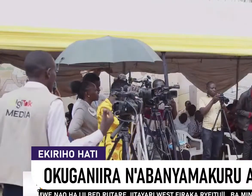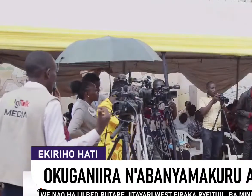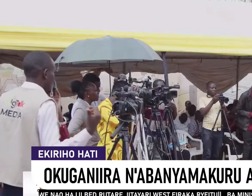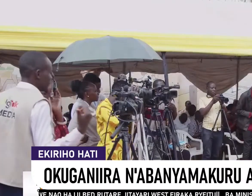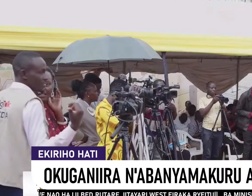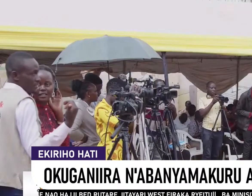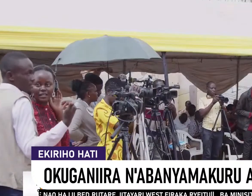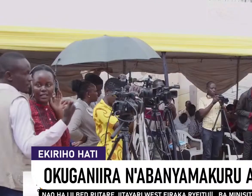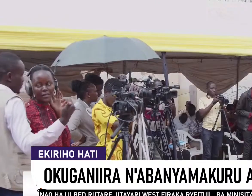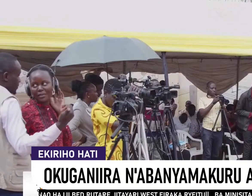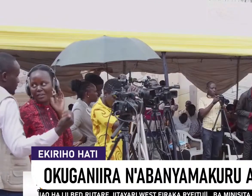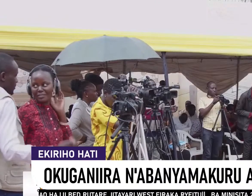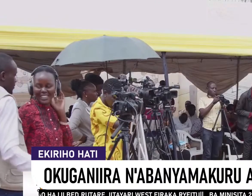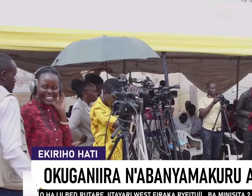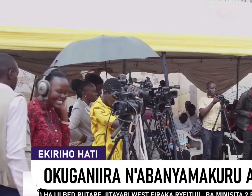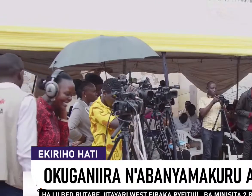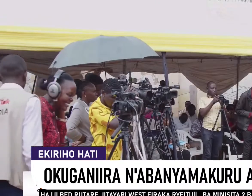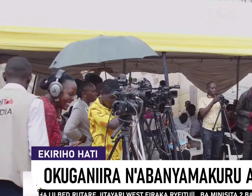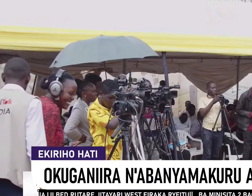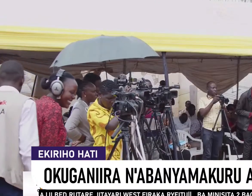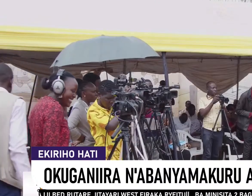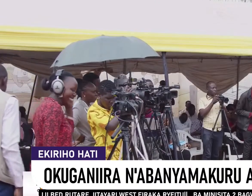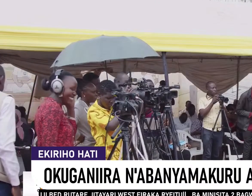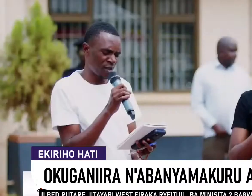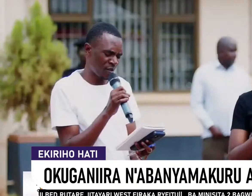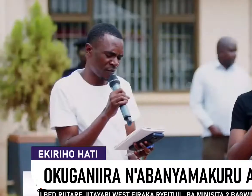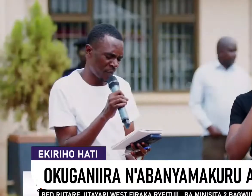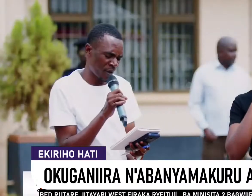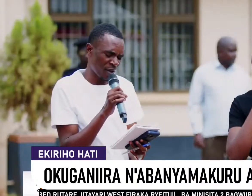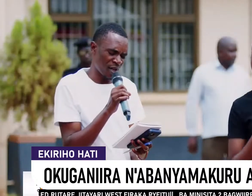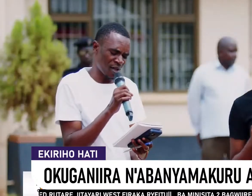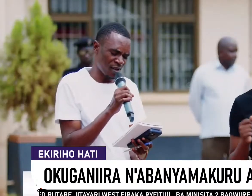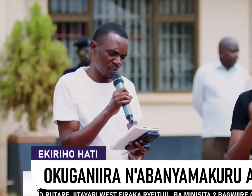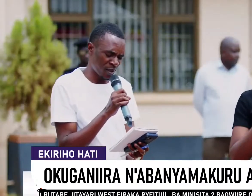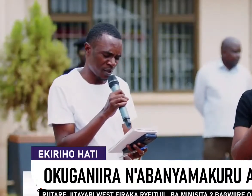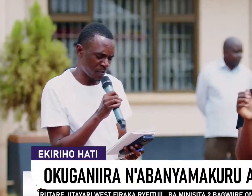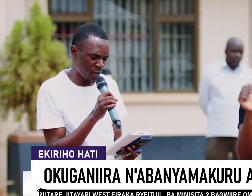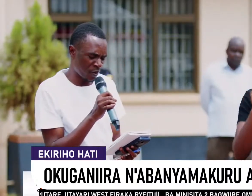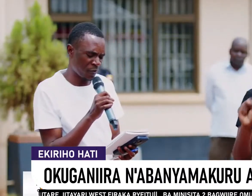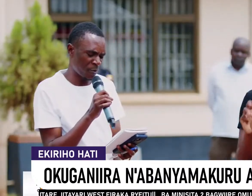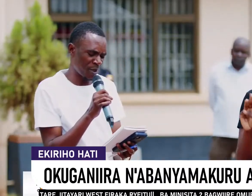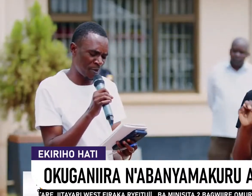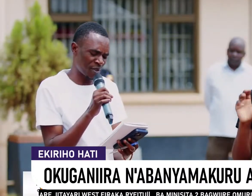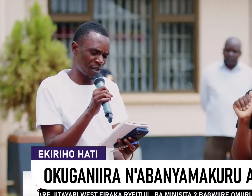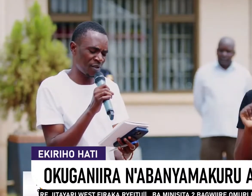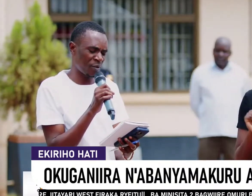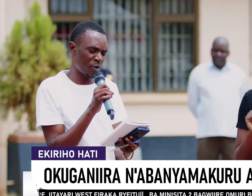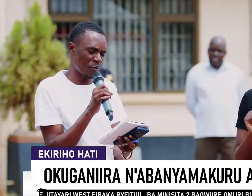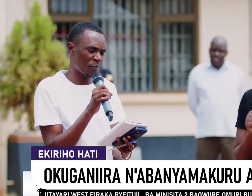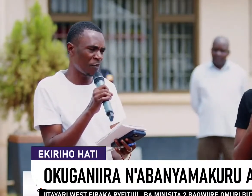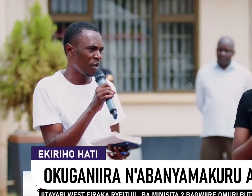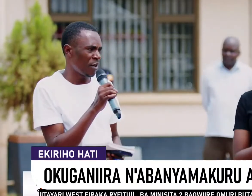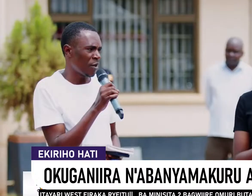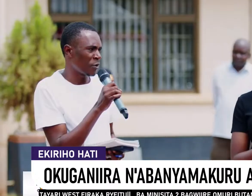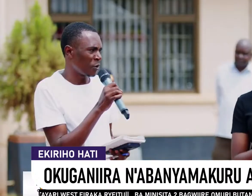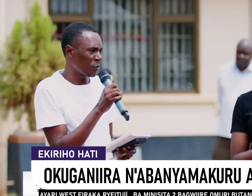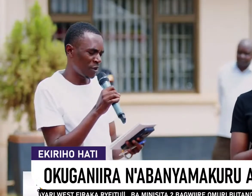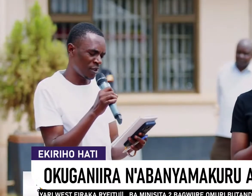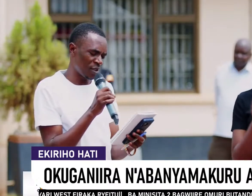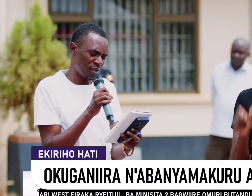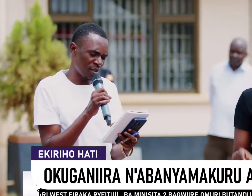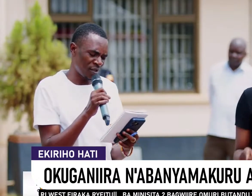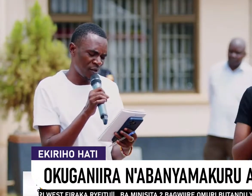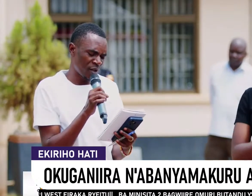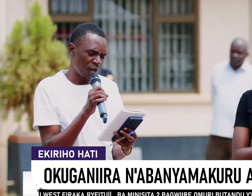Thank you, Chairman. My name is Hussein Samuel from the Daily Monitor. I had three, but my colleague from NBS asked the one of reasons